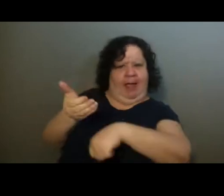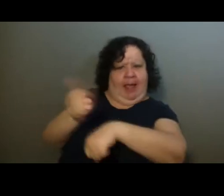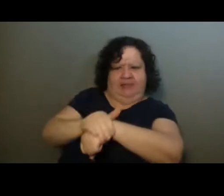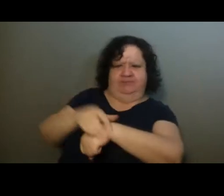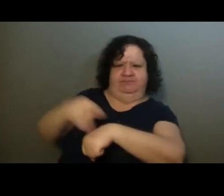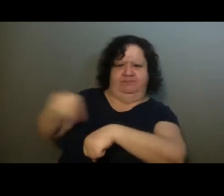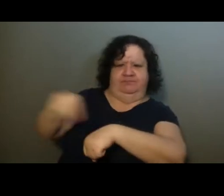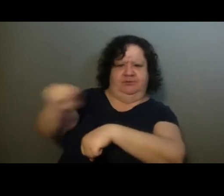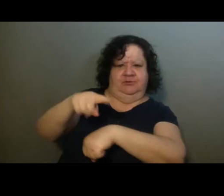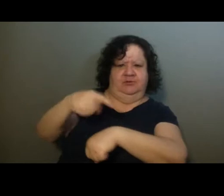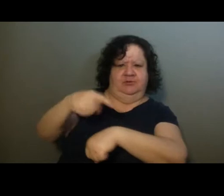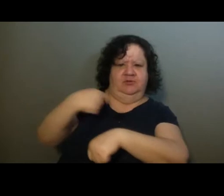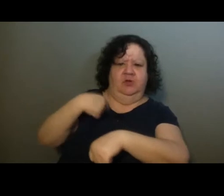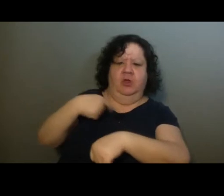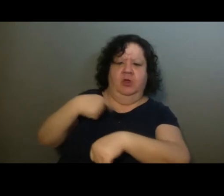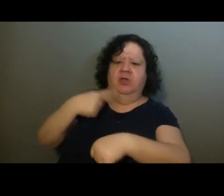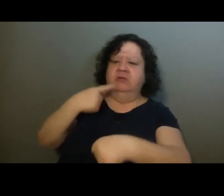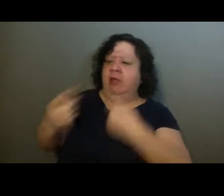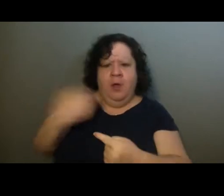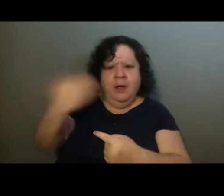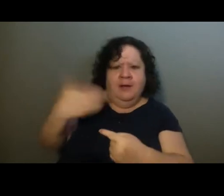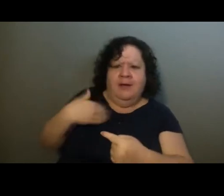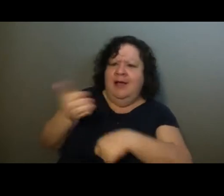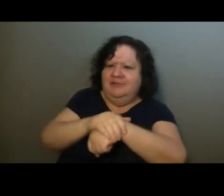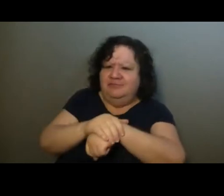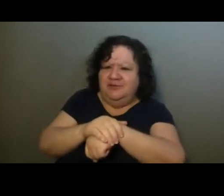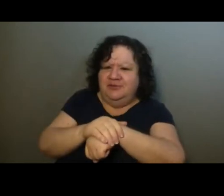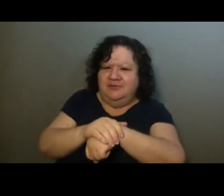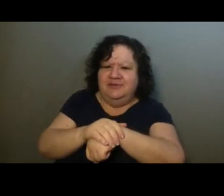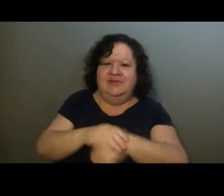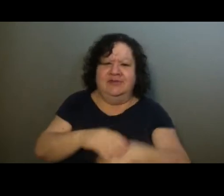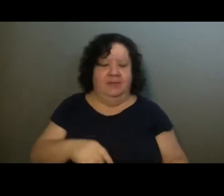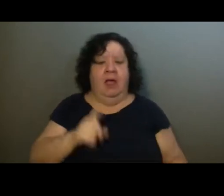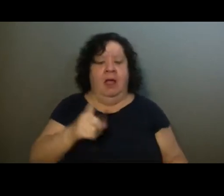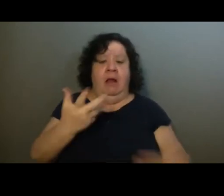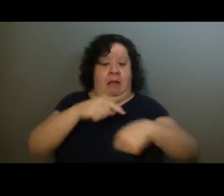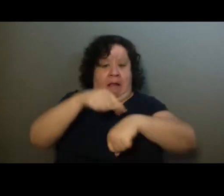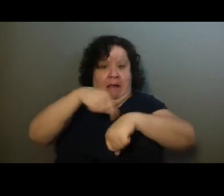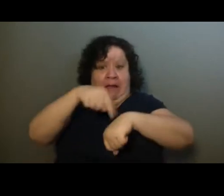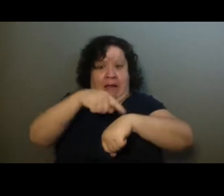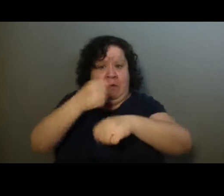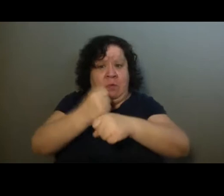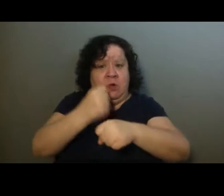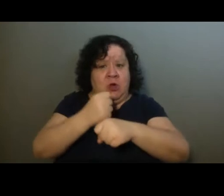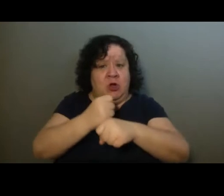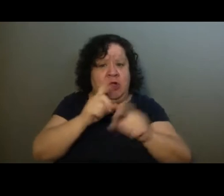also provided with the means of accessible transportation to work by the ministry. At the same time, the ministry has taken